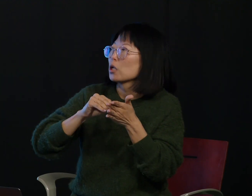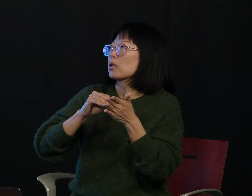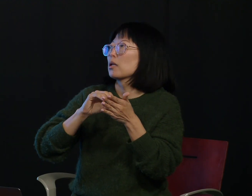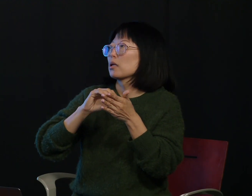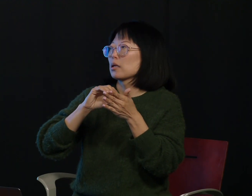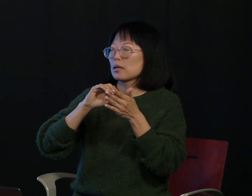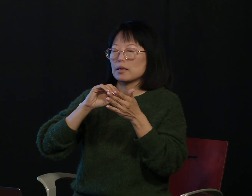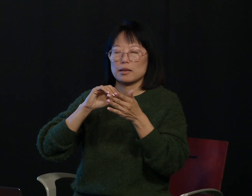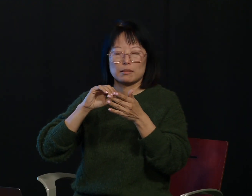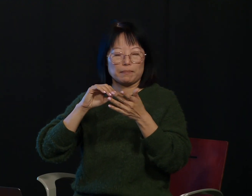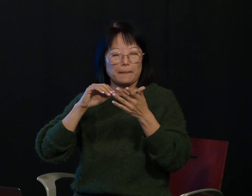learned